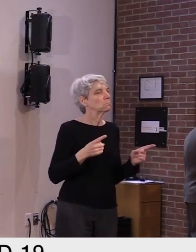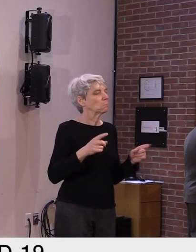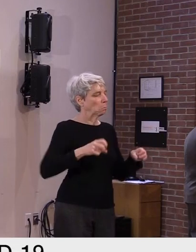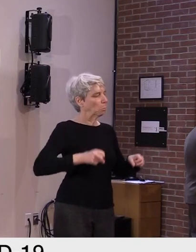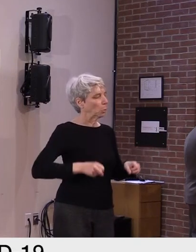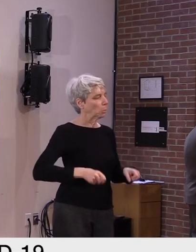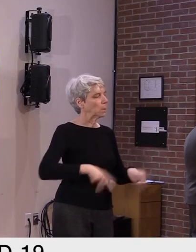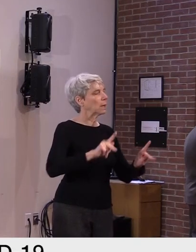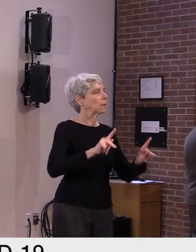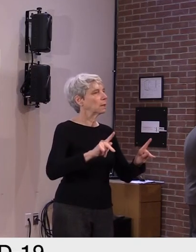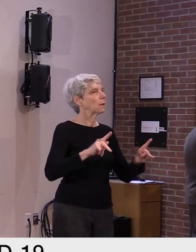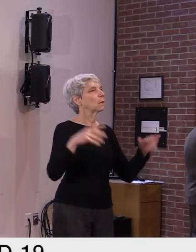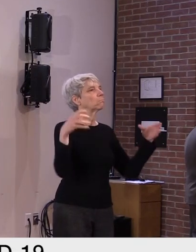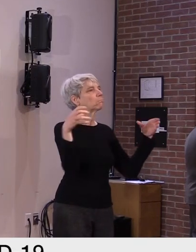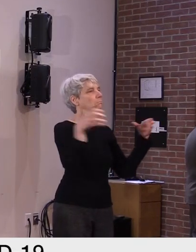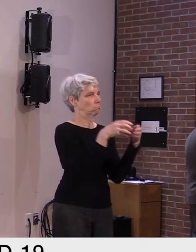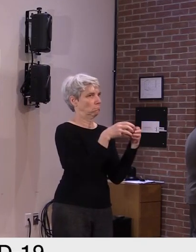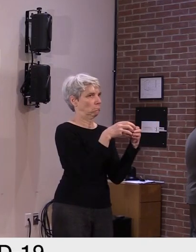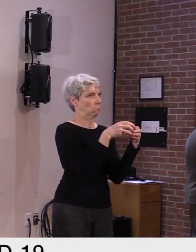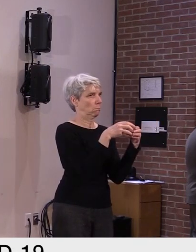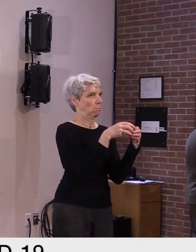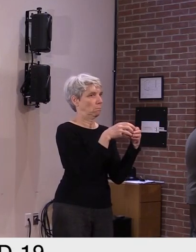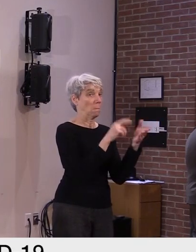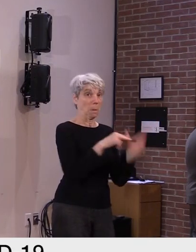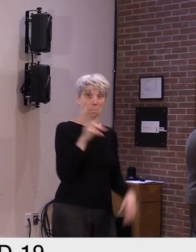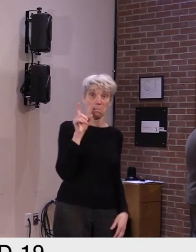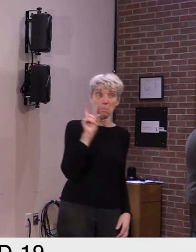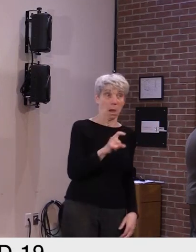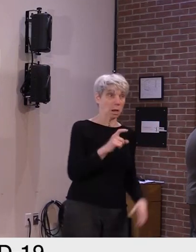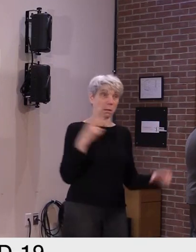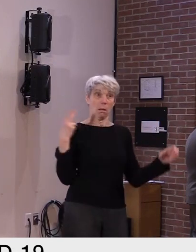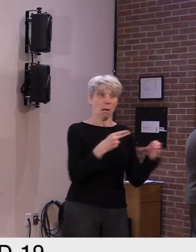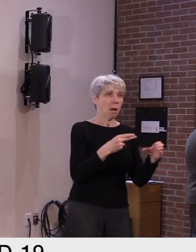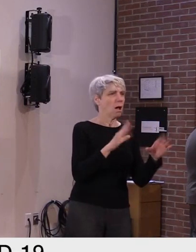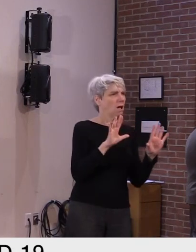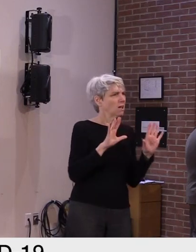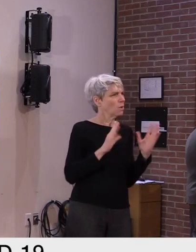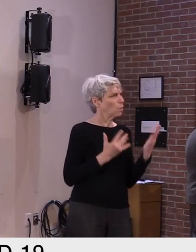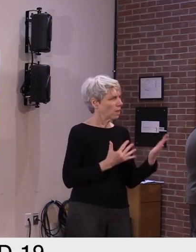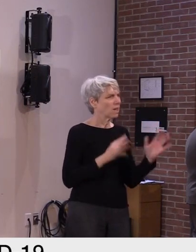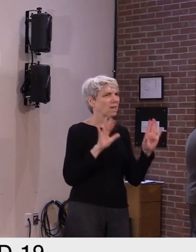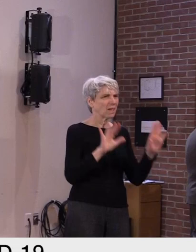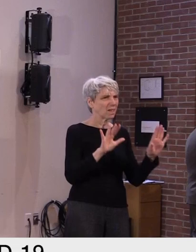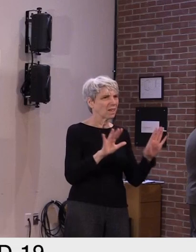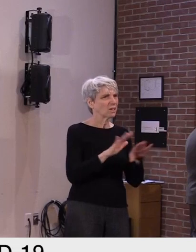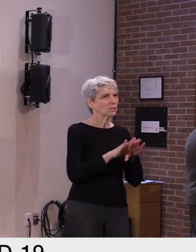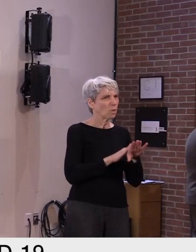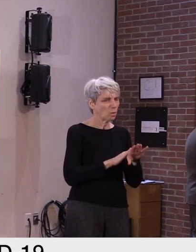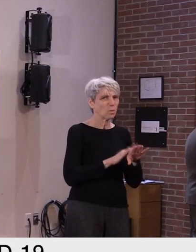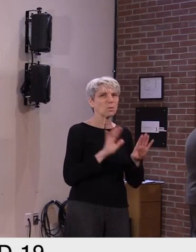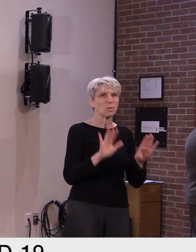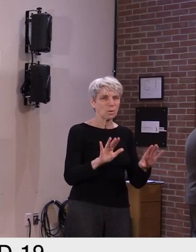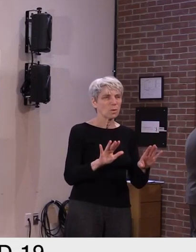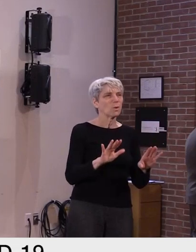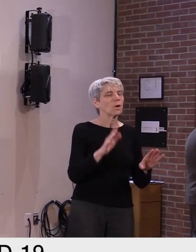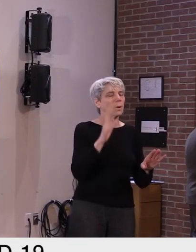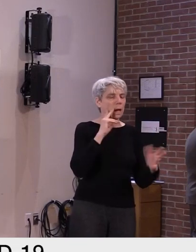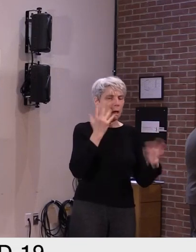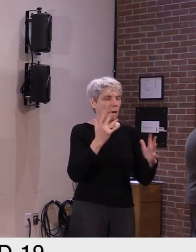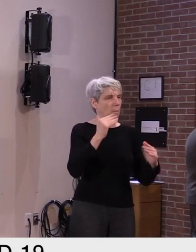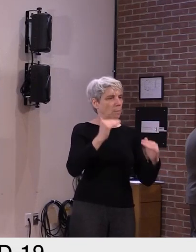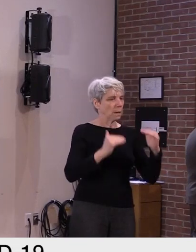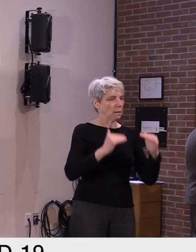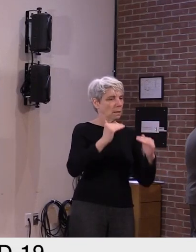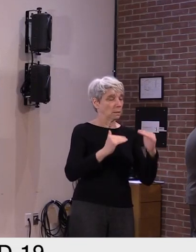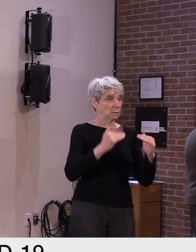we allow it, it doesn't mean that you need to or should. We'll find a balance, but right now the scale